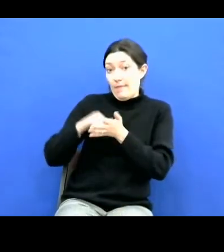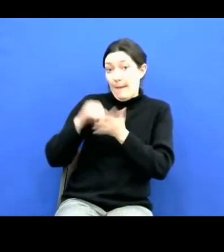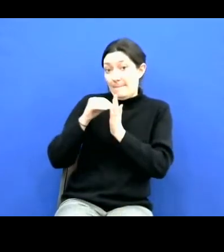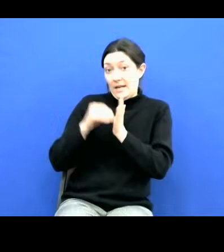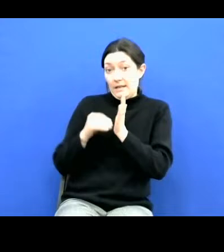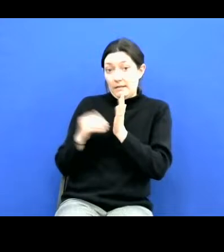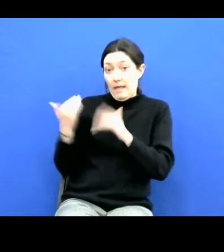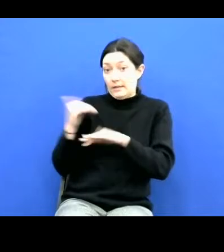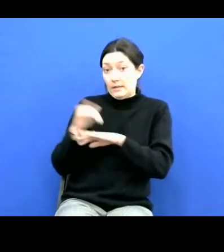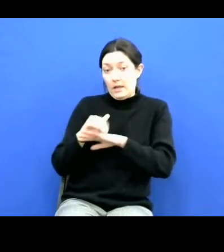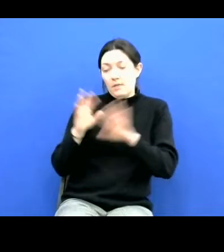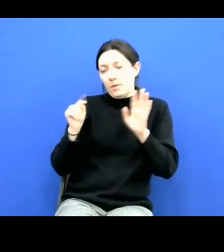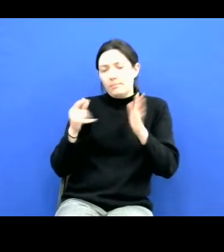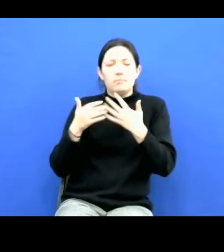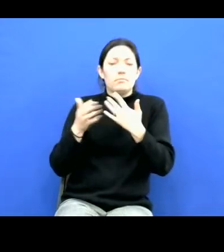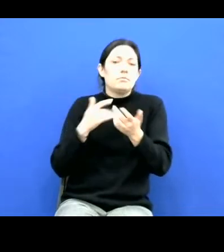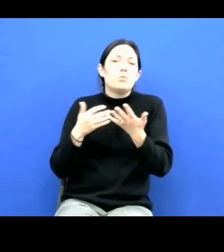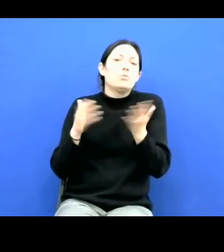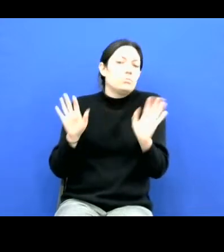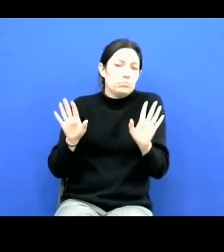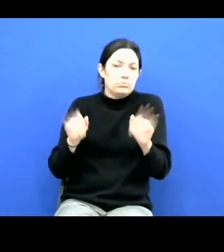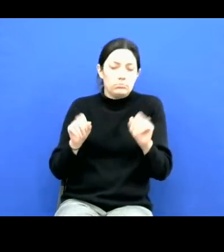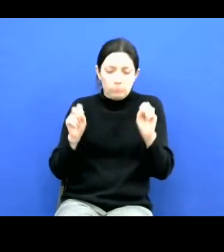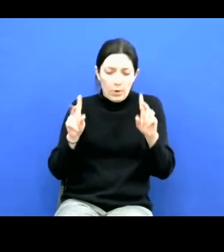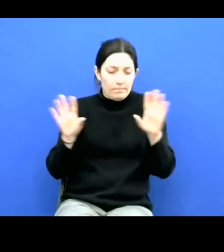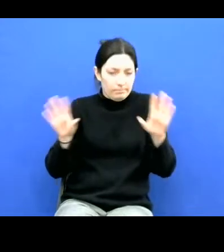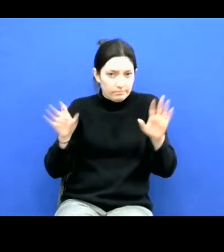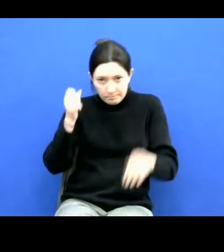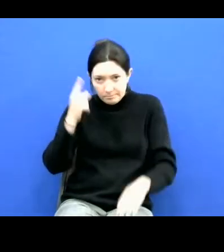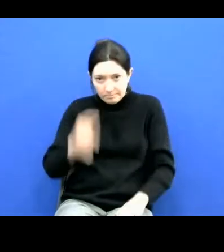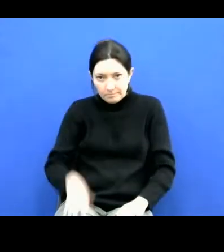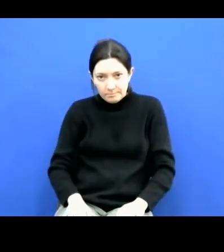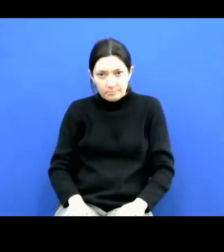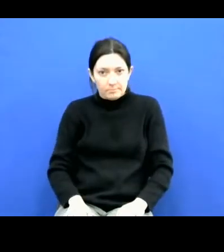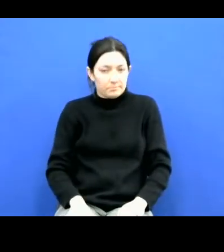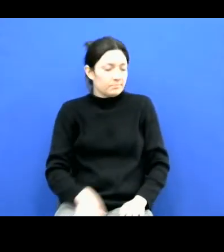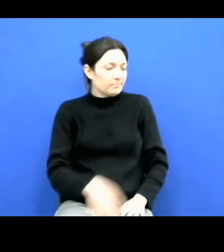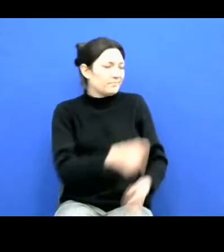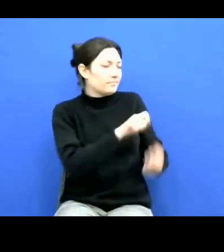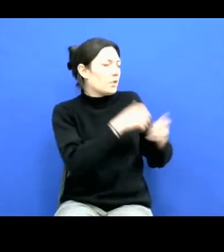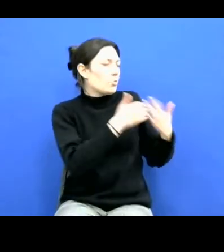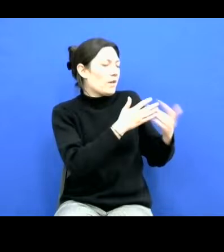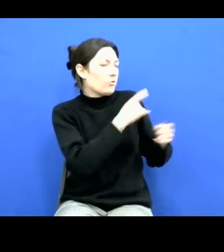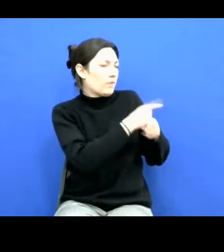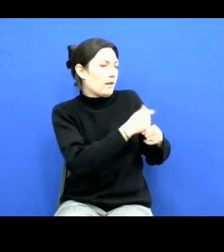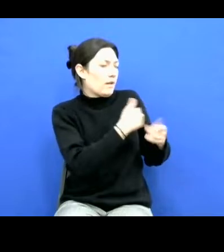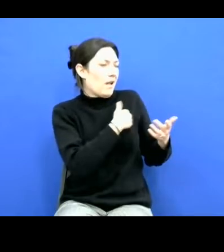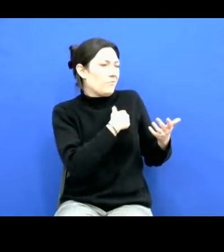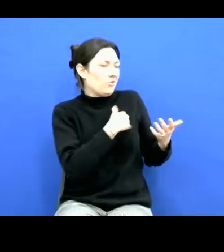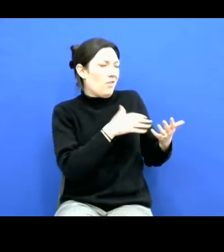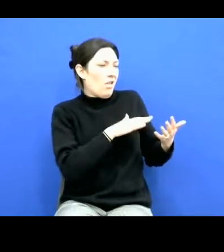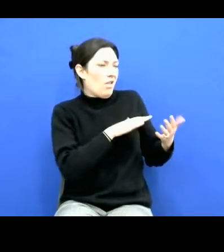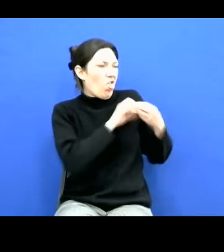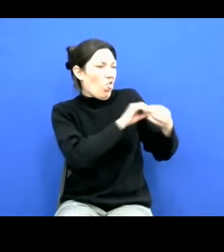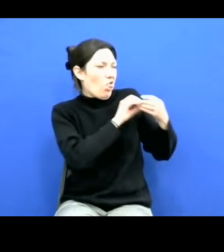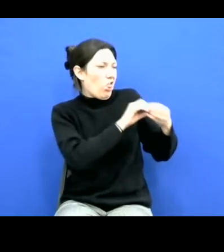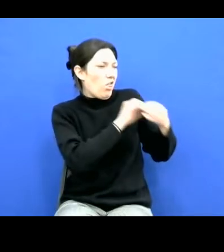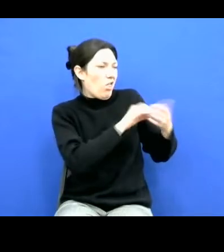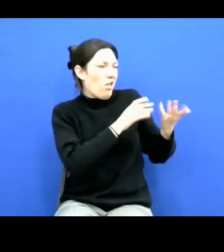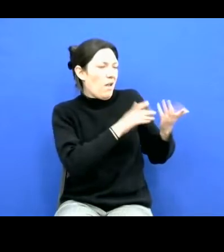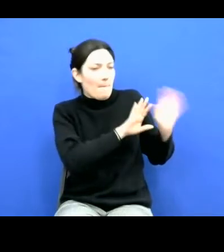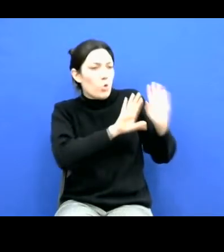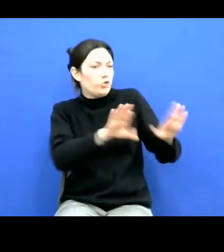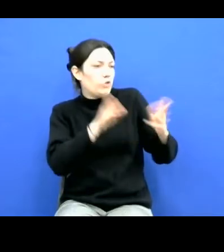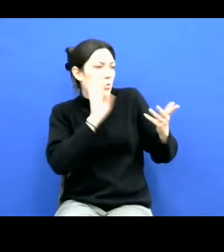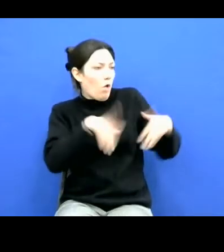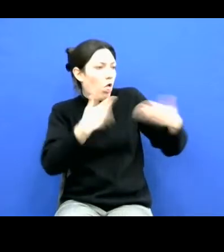night, but anyway, whatever. Okay. Exactly, whatever. This is just being pushed down. It's gonna happen.